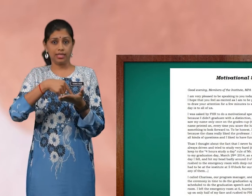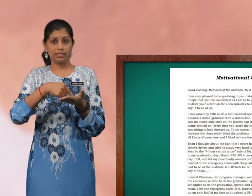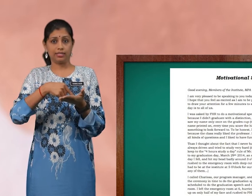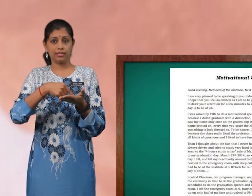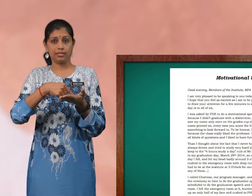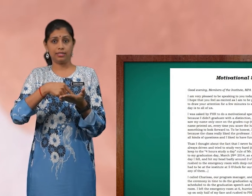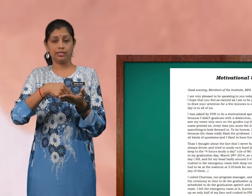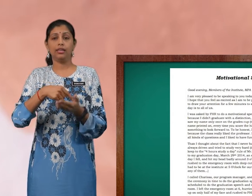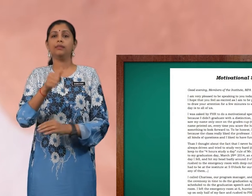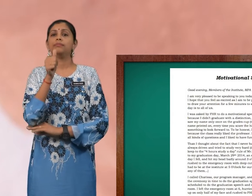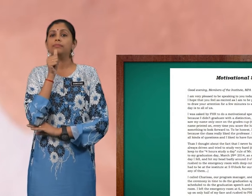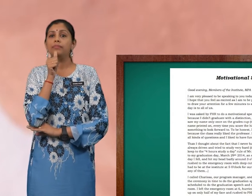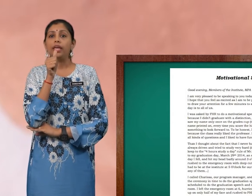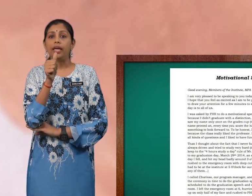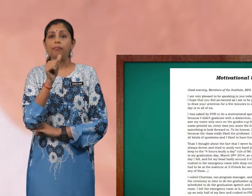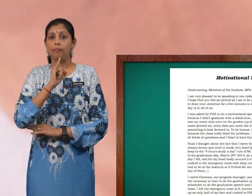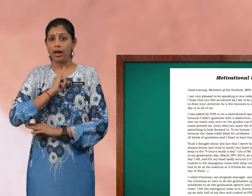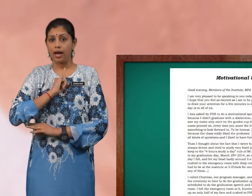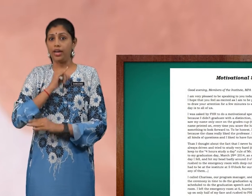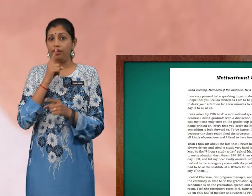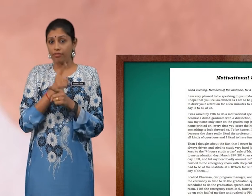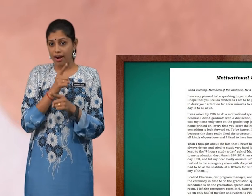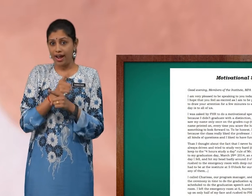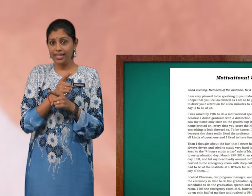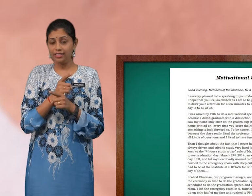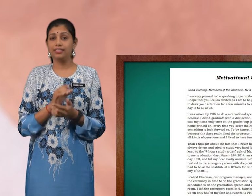this. Am I right?